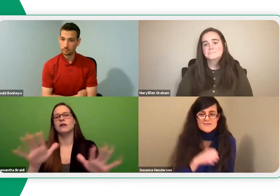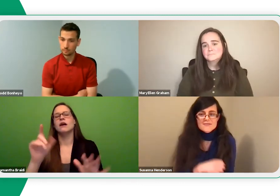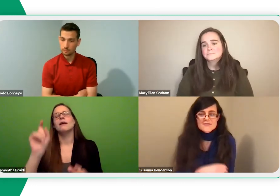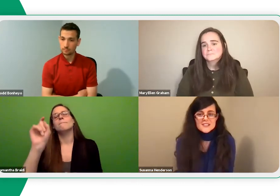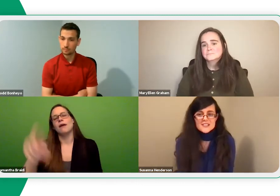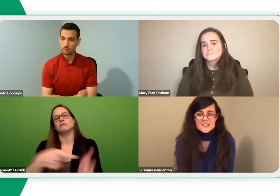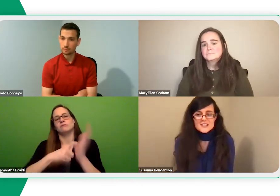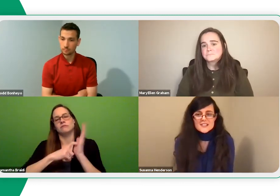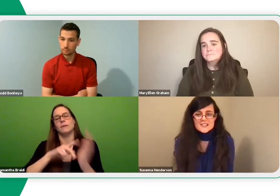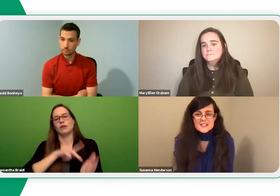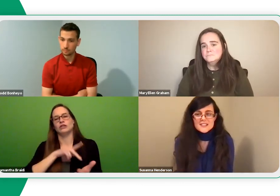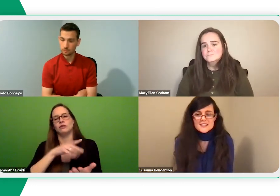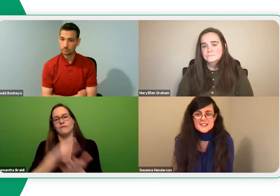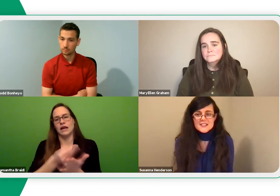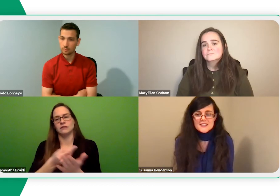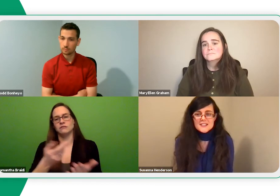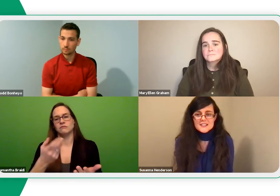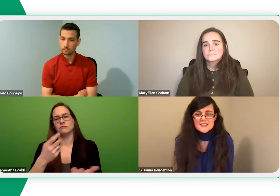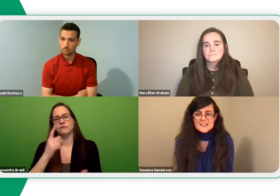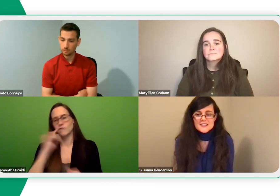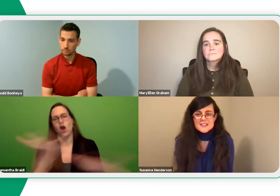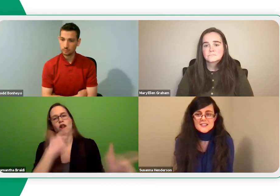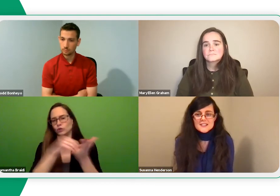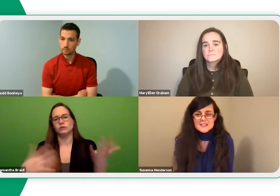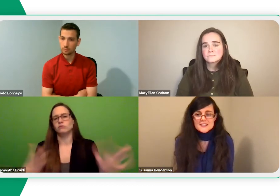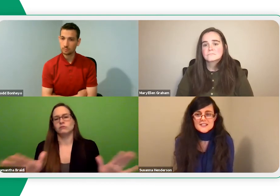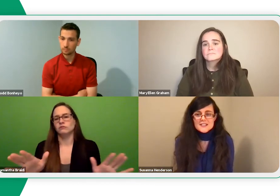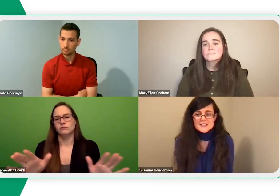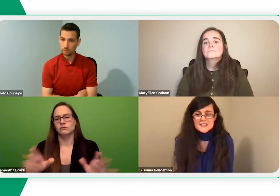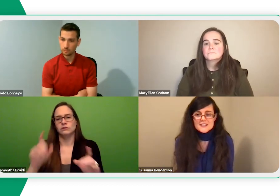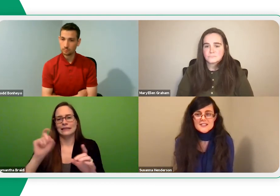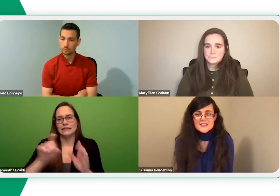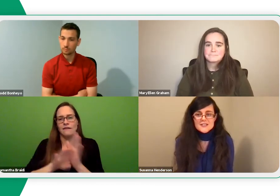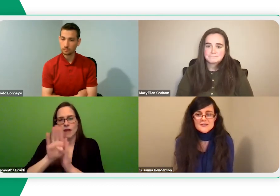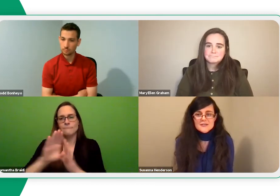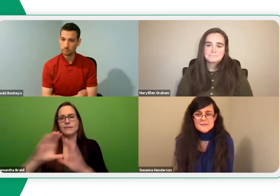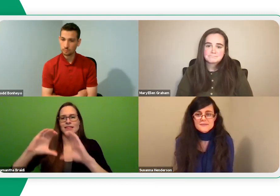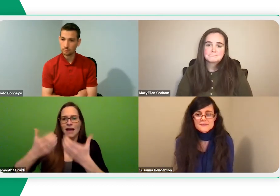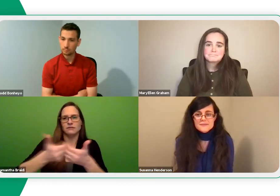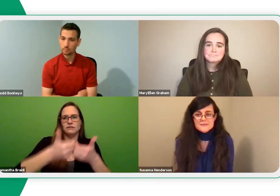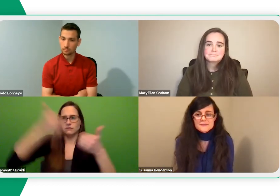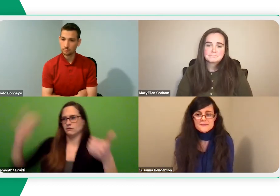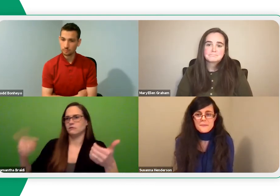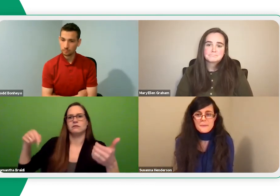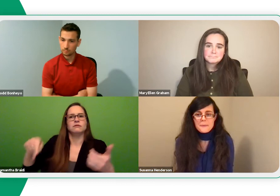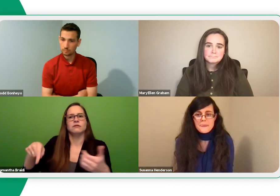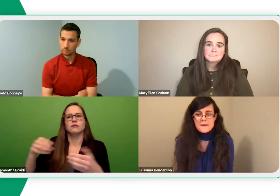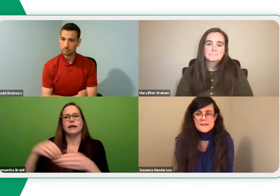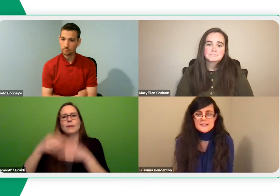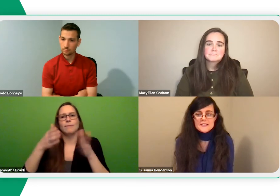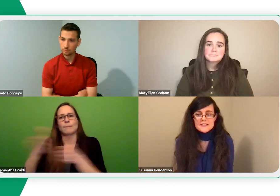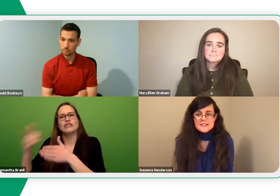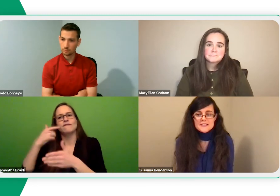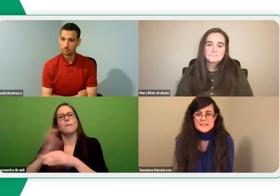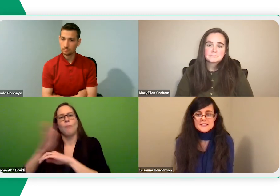all struggle across the board. And so that puts an end to that discussion and really simplifies the fact that